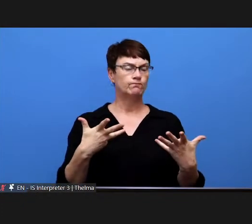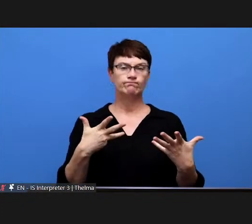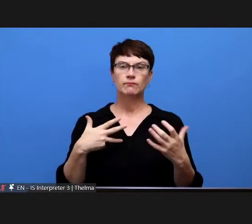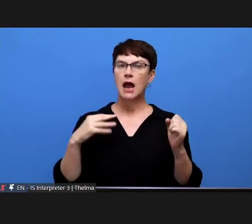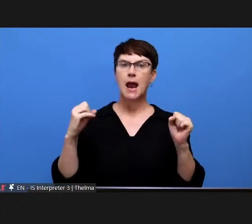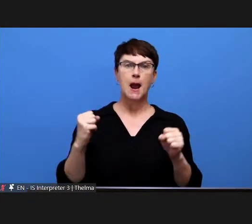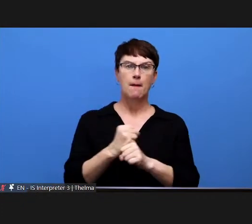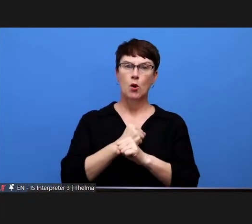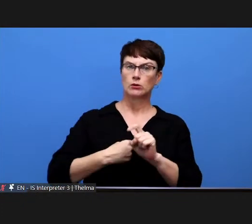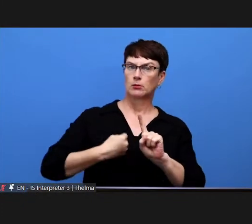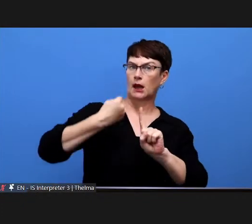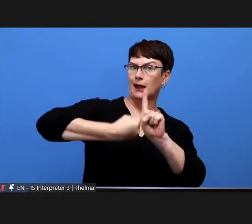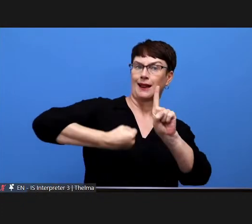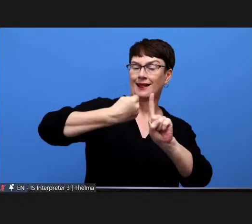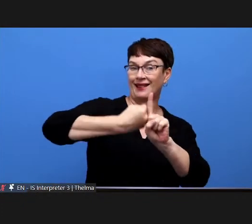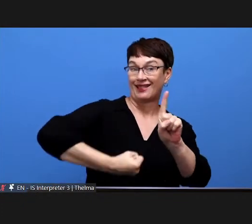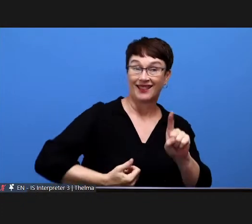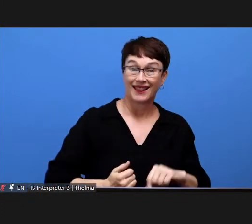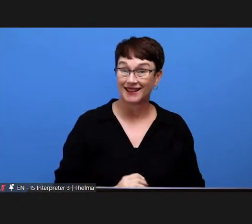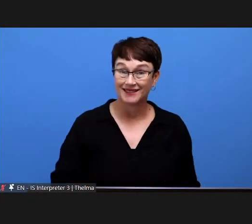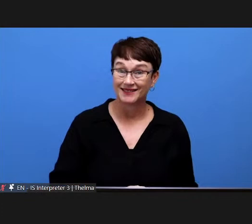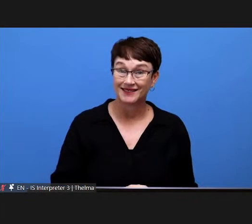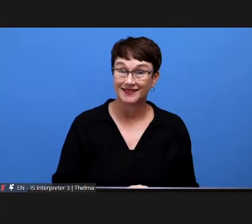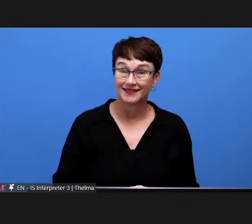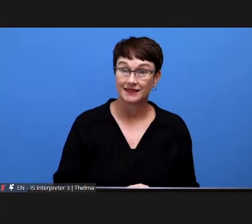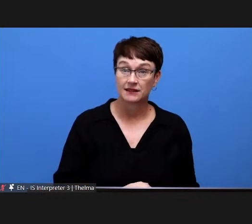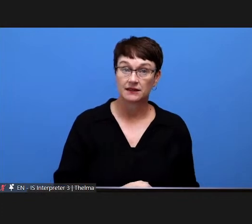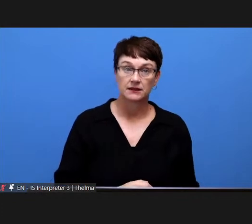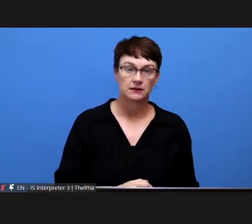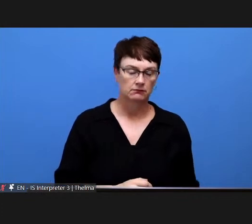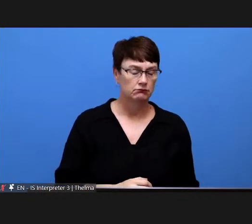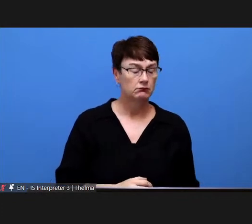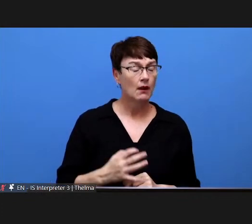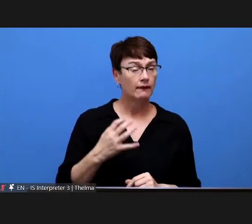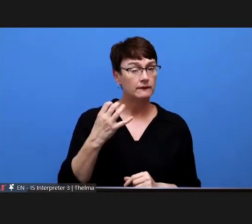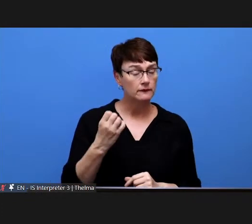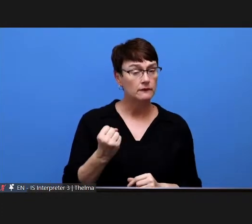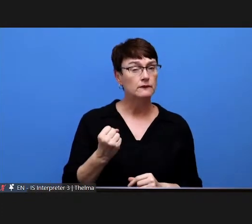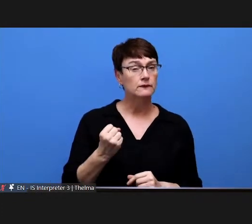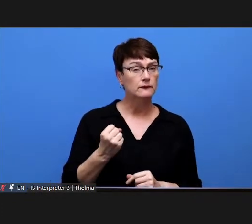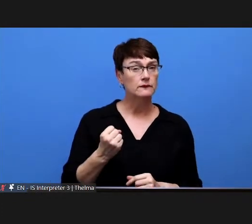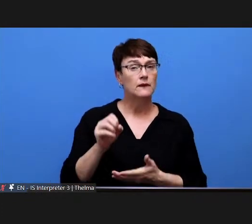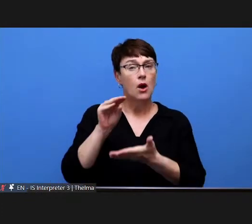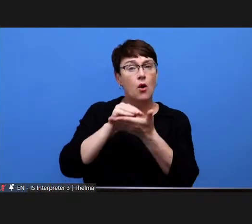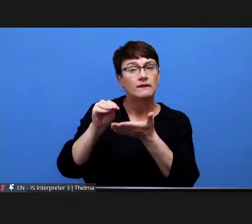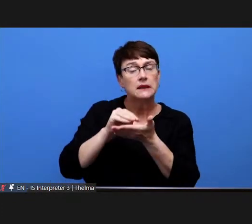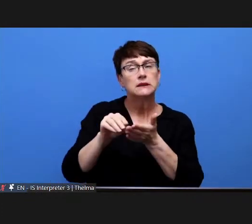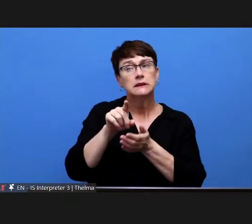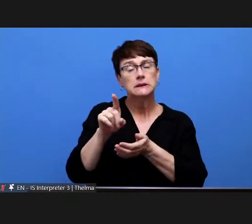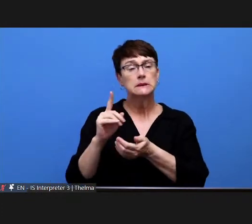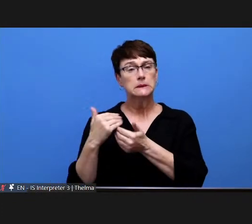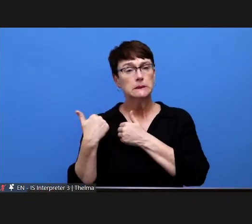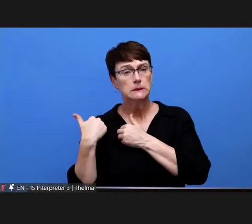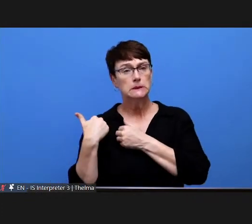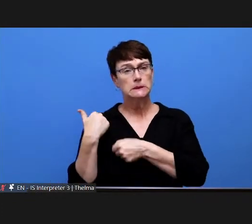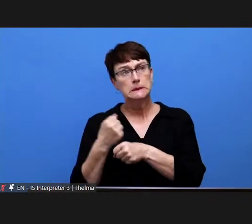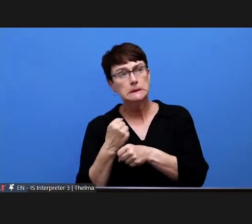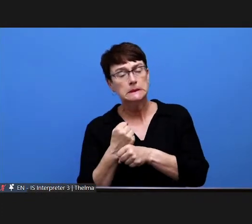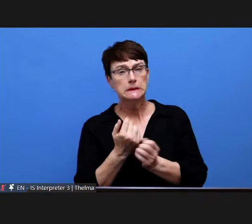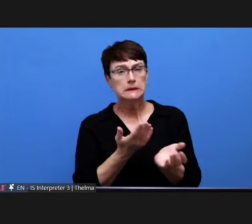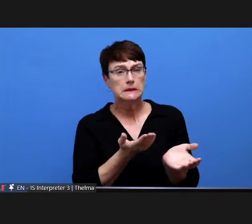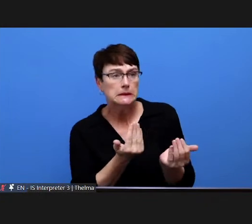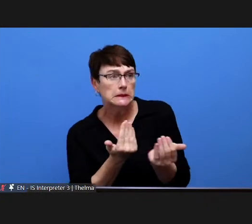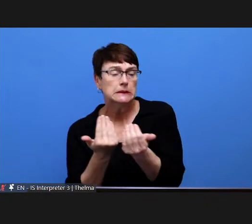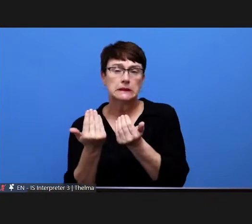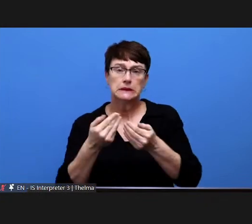rights institutions are already actively involved with the statistical offices, and this data is evidence-based. So